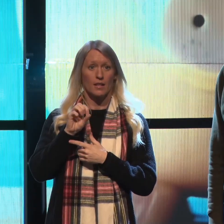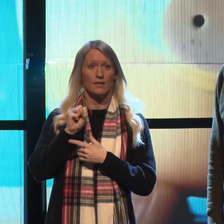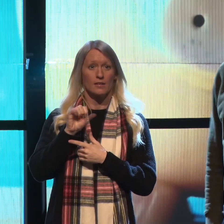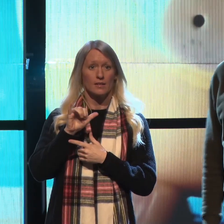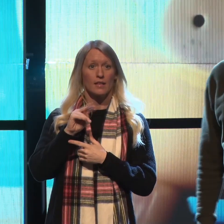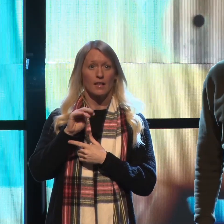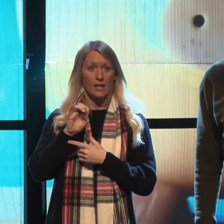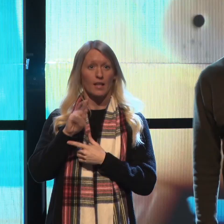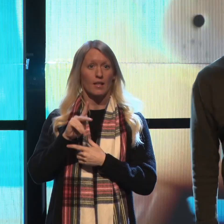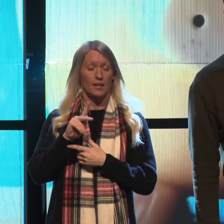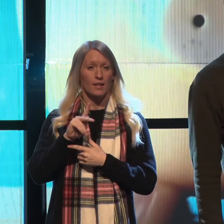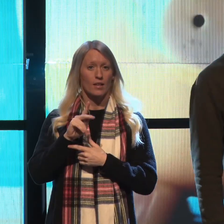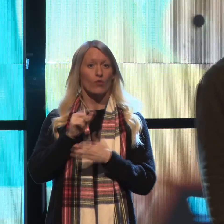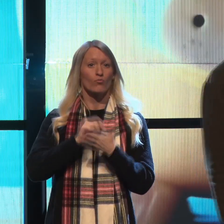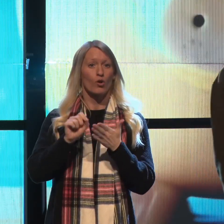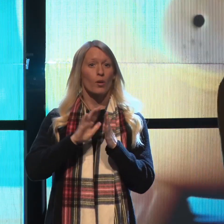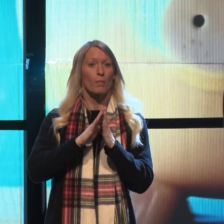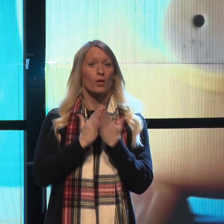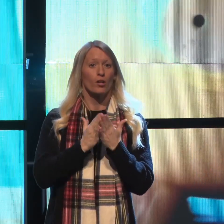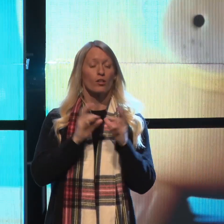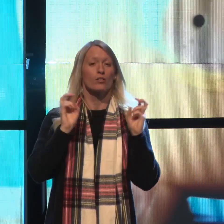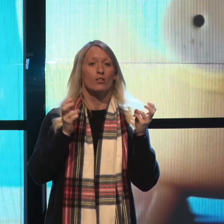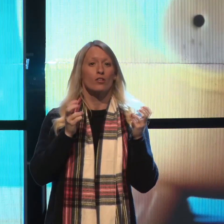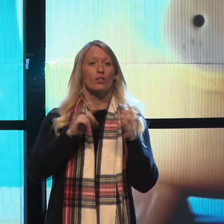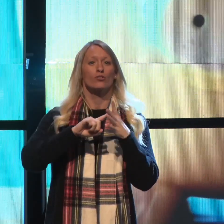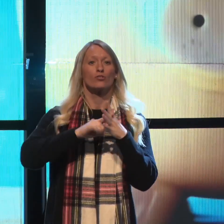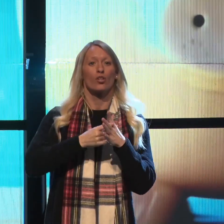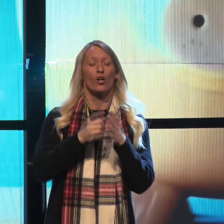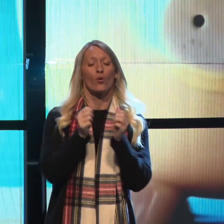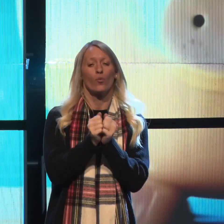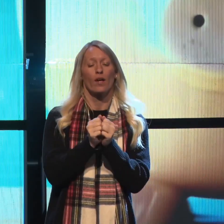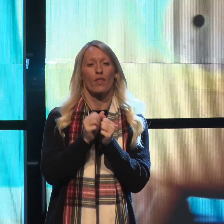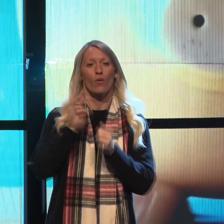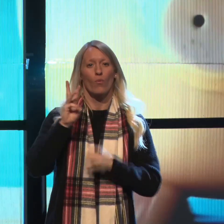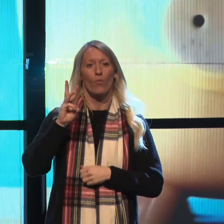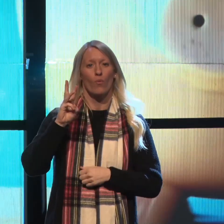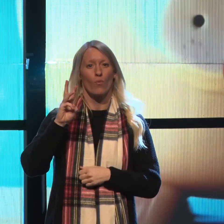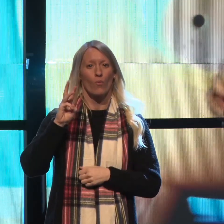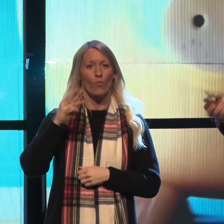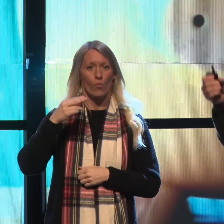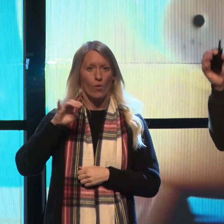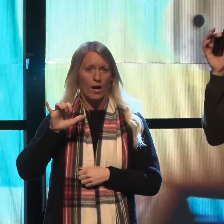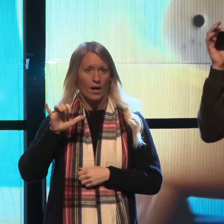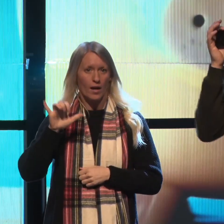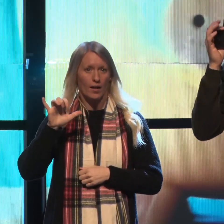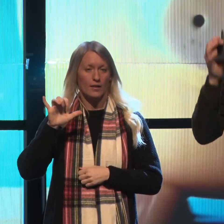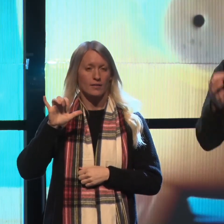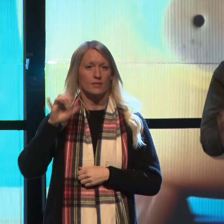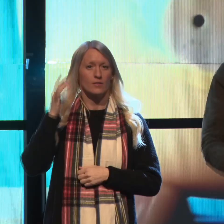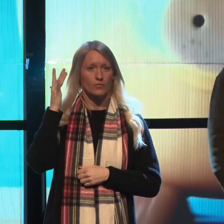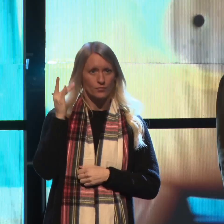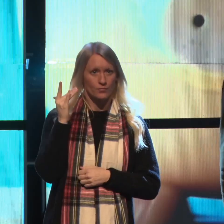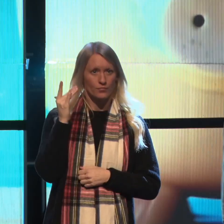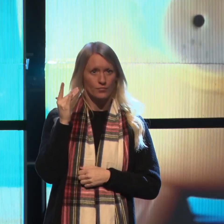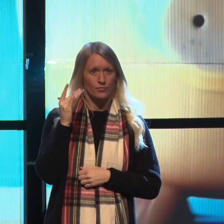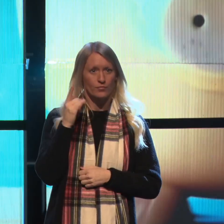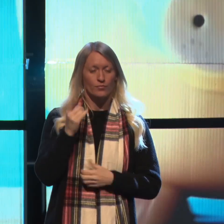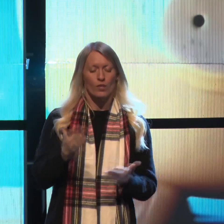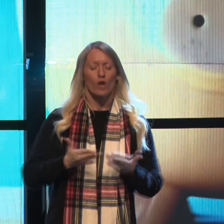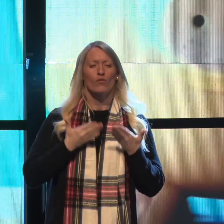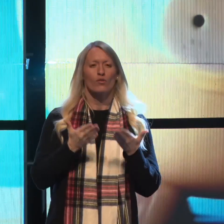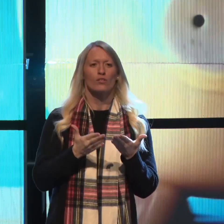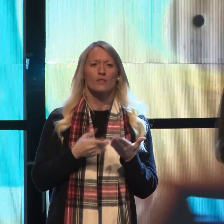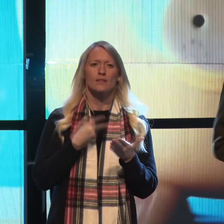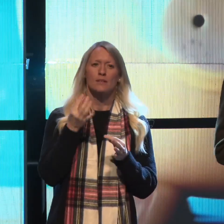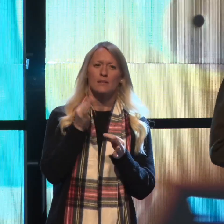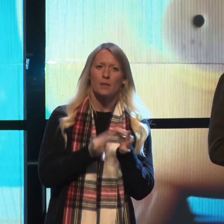read this book, heard of this book? Anybody heard of Simon Sinek, right? So he writes this book, Start With Why, and he gives this really powerful, very simple framework for how